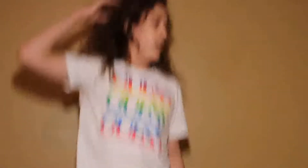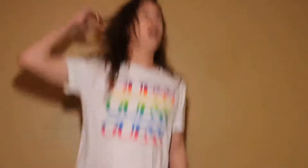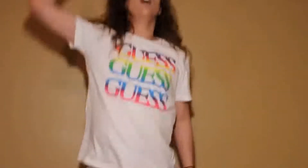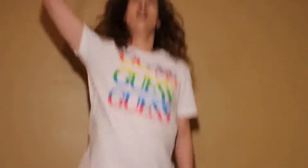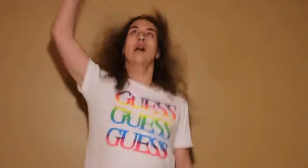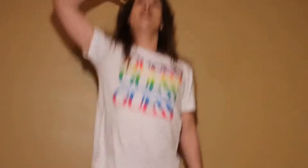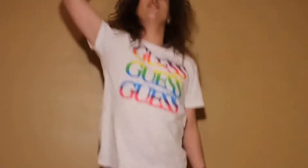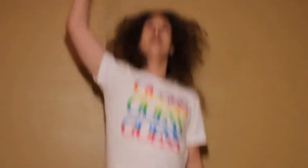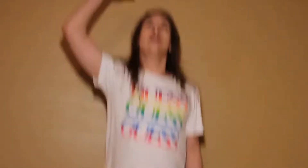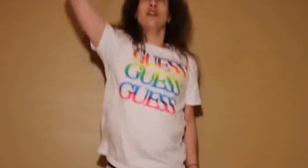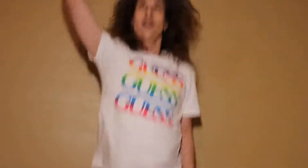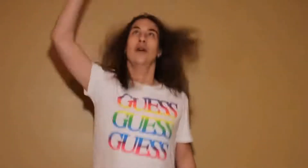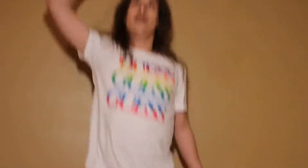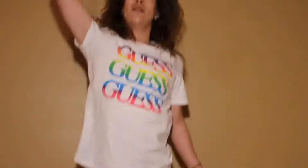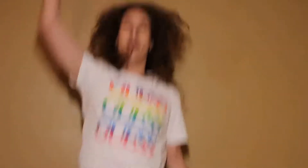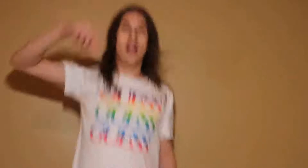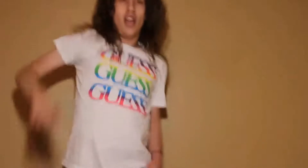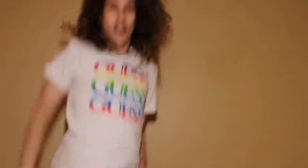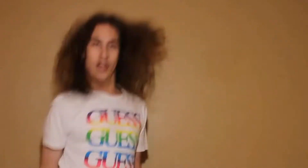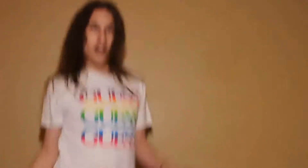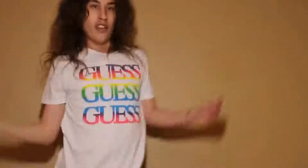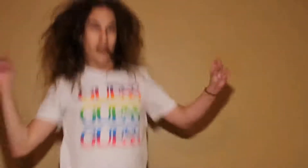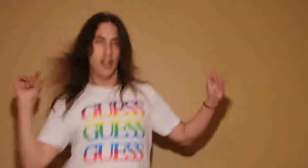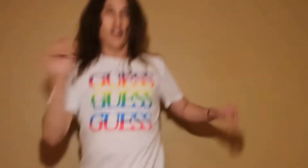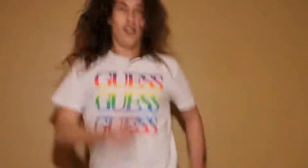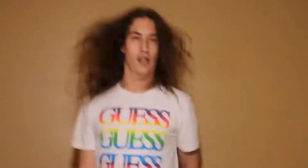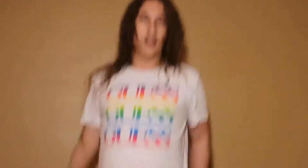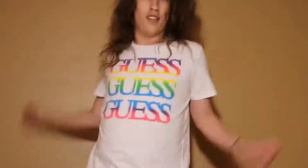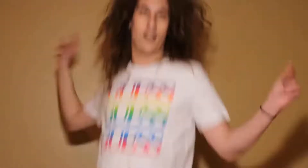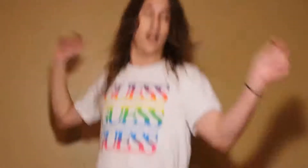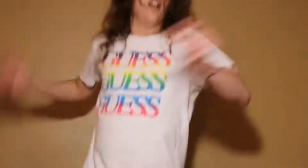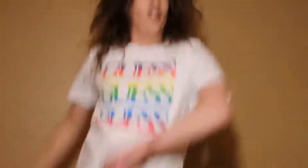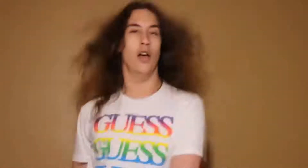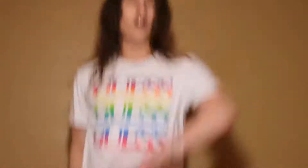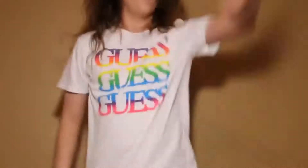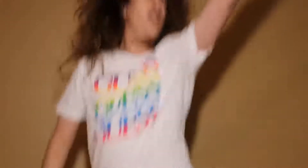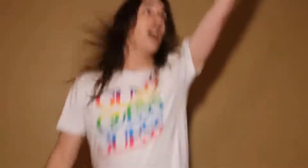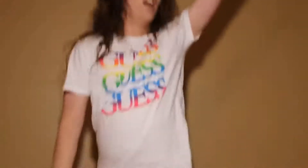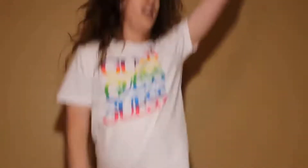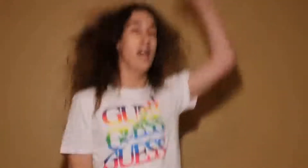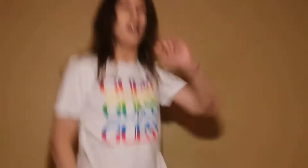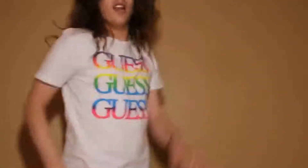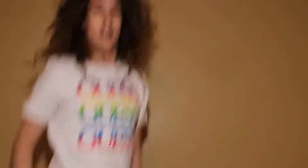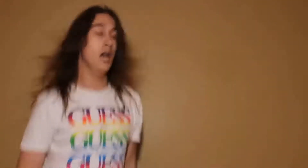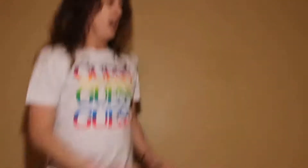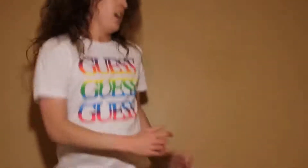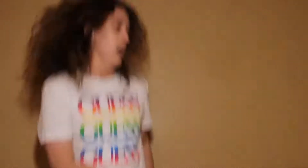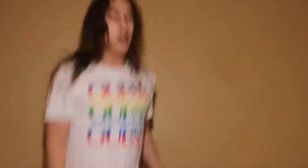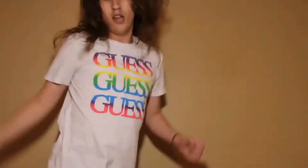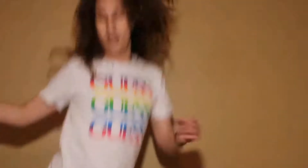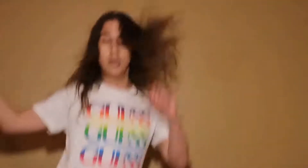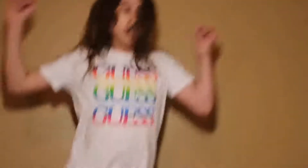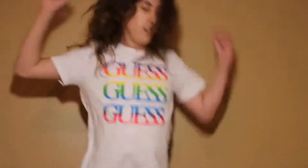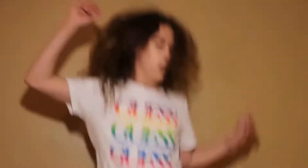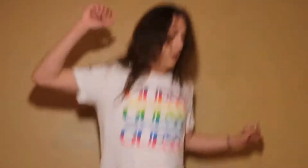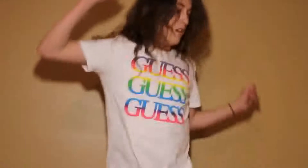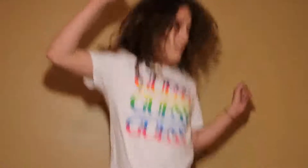Oh yeah. The rhythm of the night. This is the rhythm of my life.